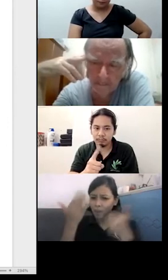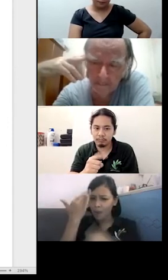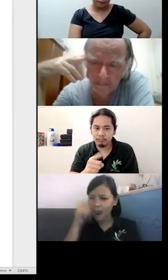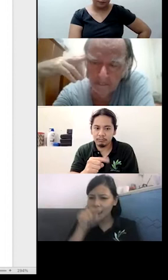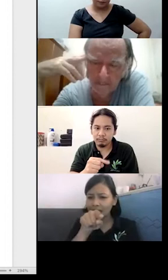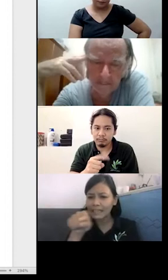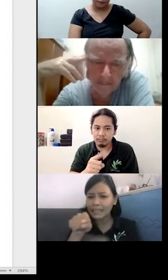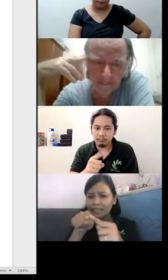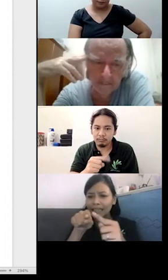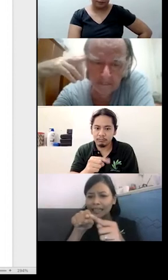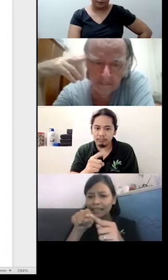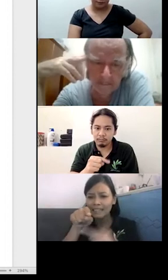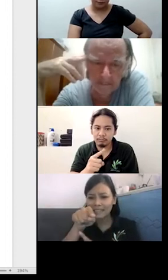same